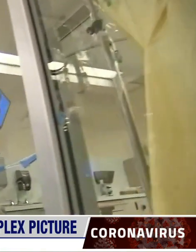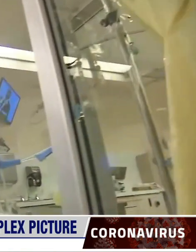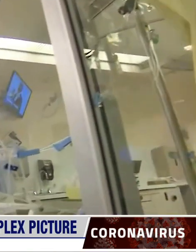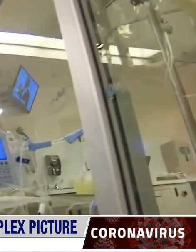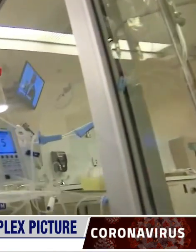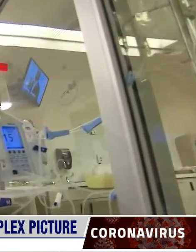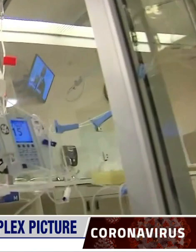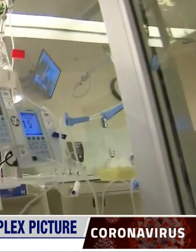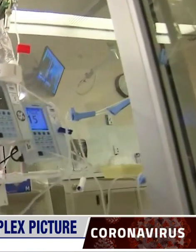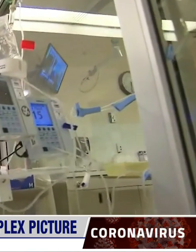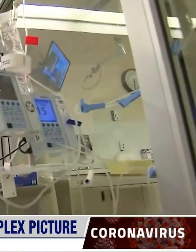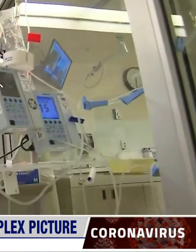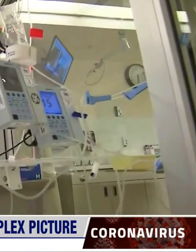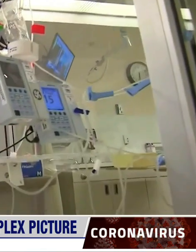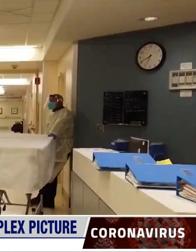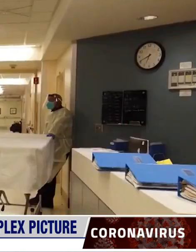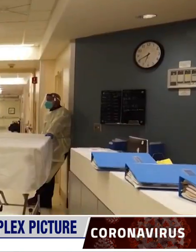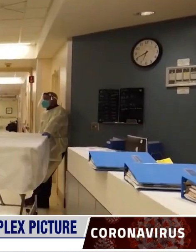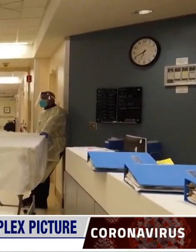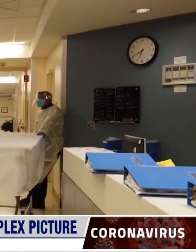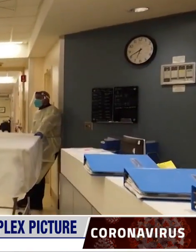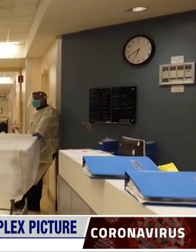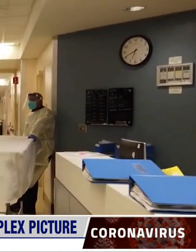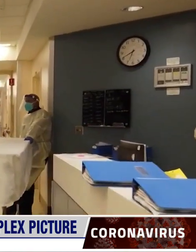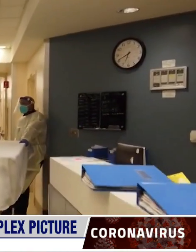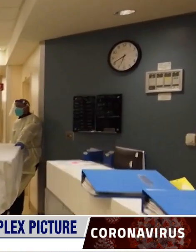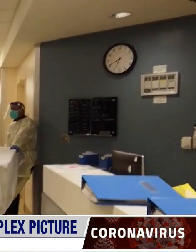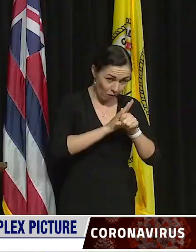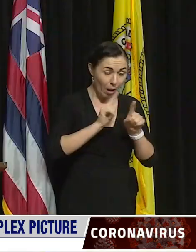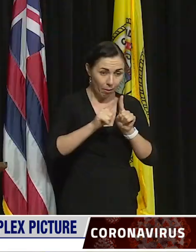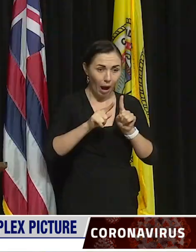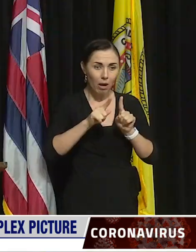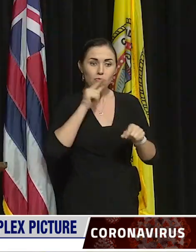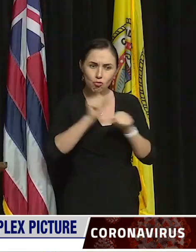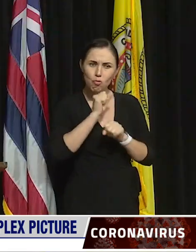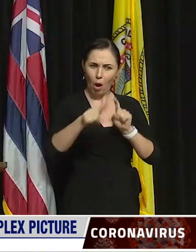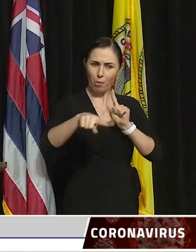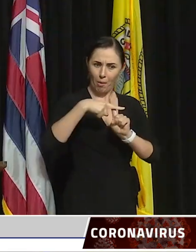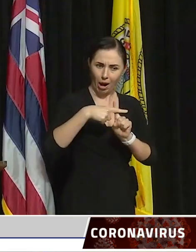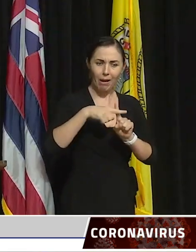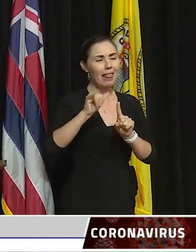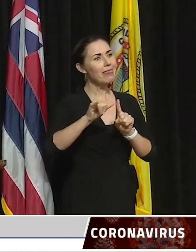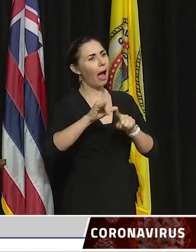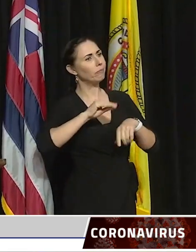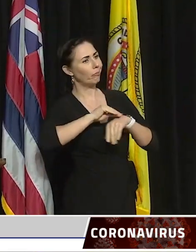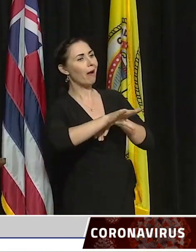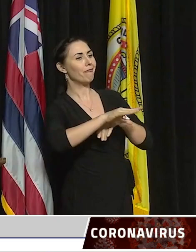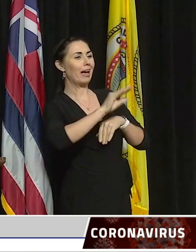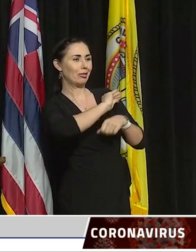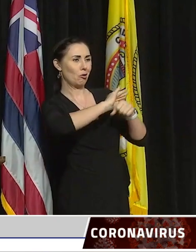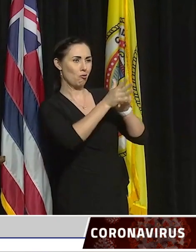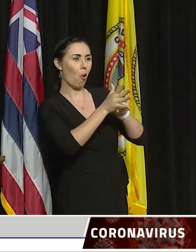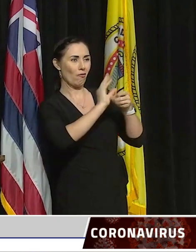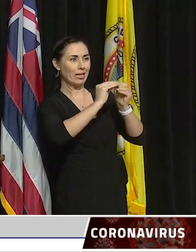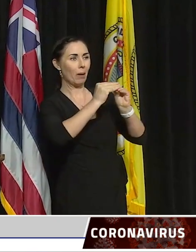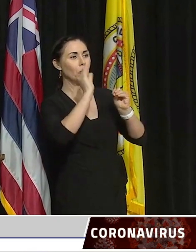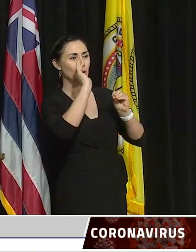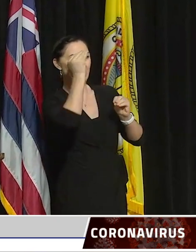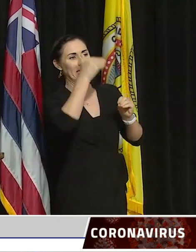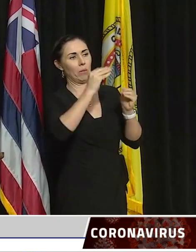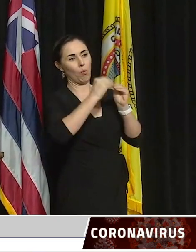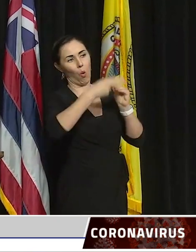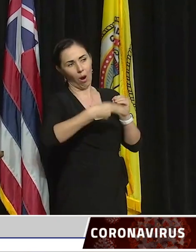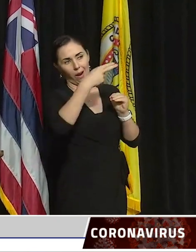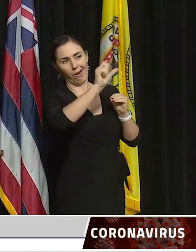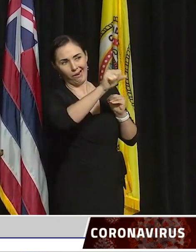person is counted in the hospitalization count. Does it cause inflation of the numbers? I guess I'd have to say yes, it does.